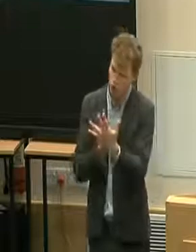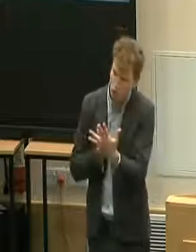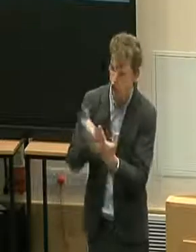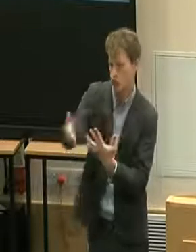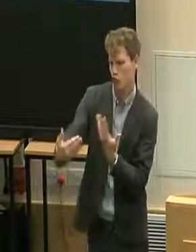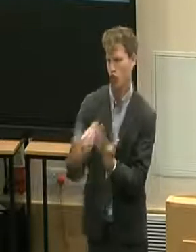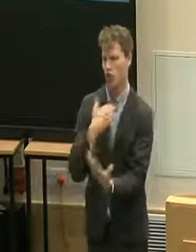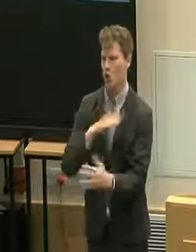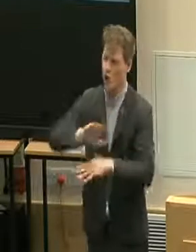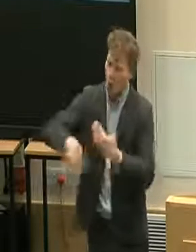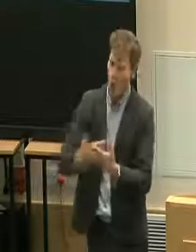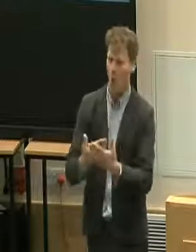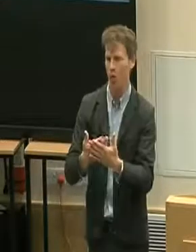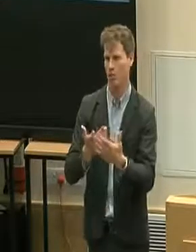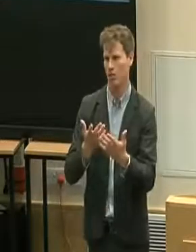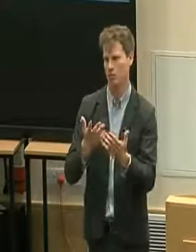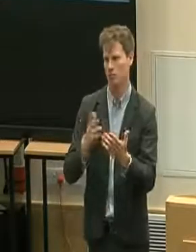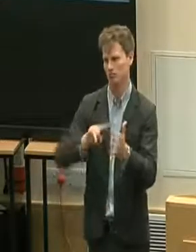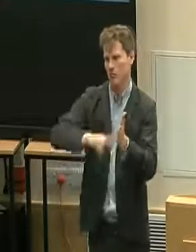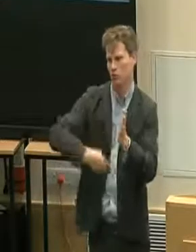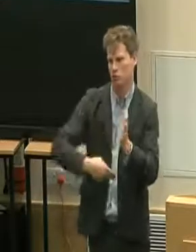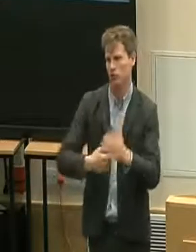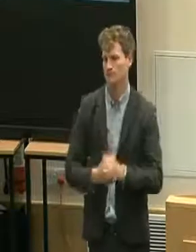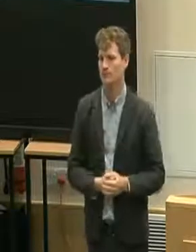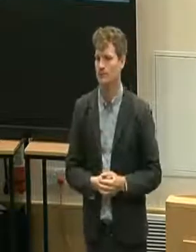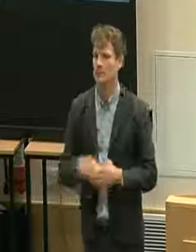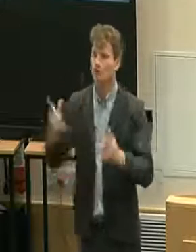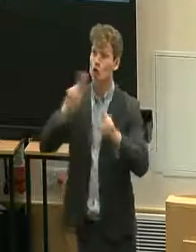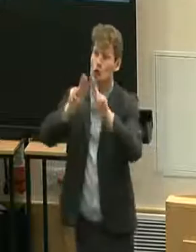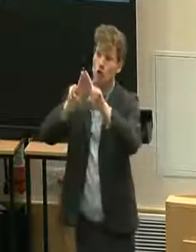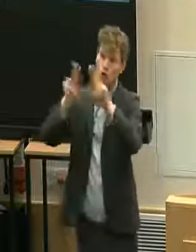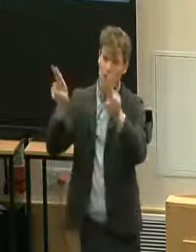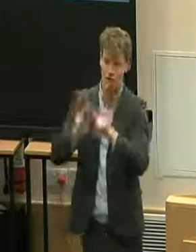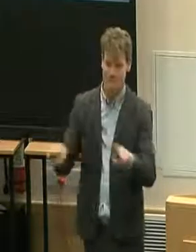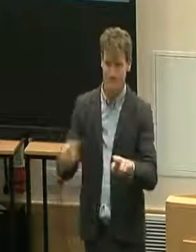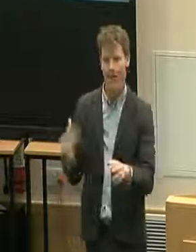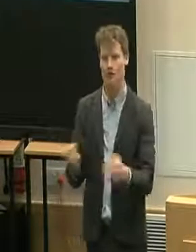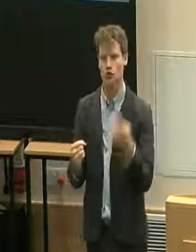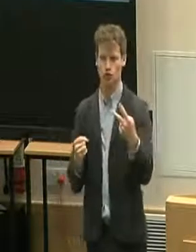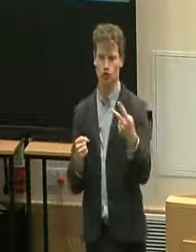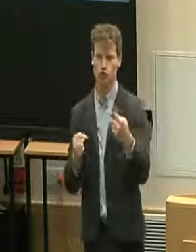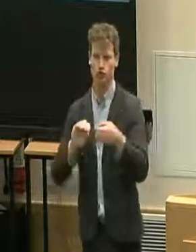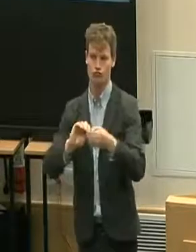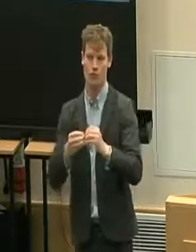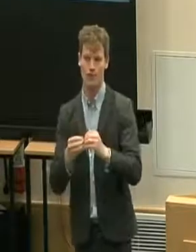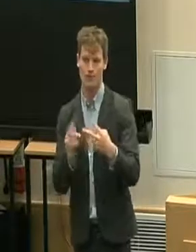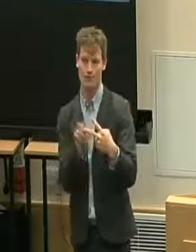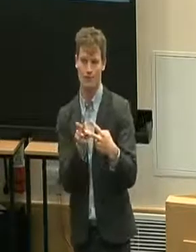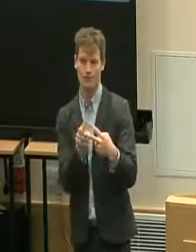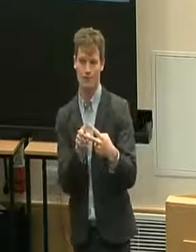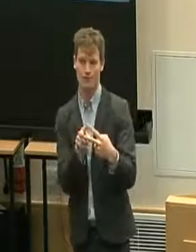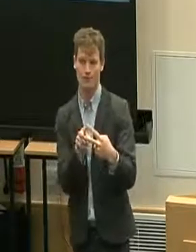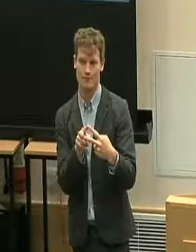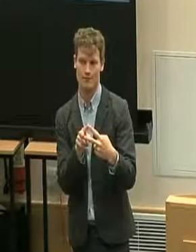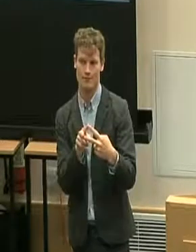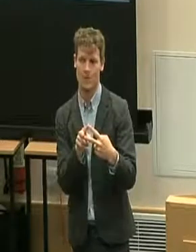Universalism causes two problems that are not unreal, are not created for practice, but